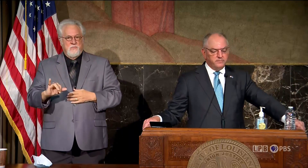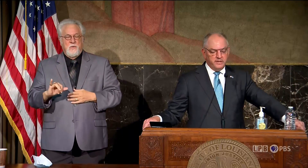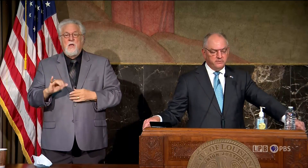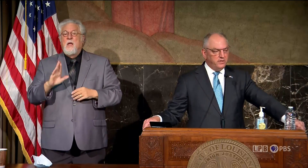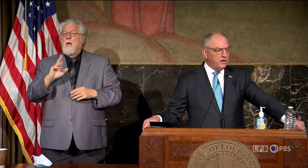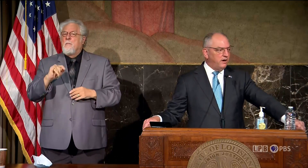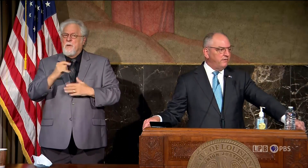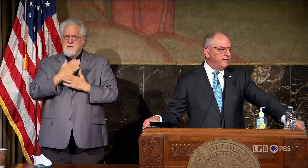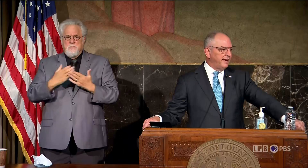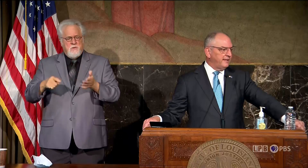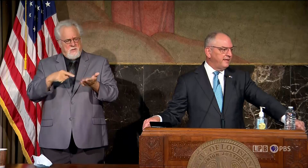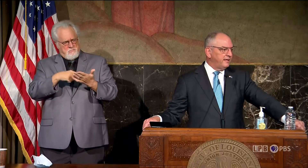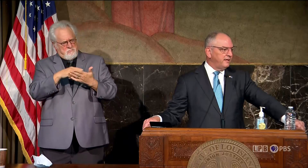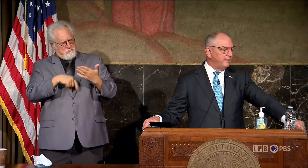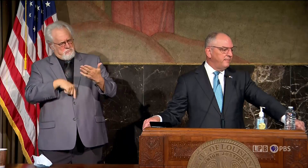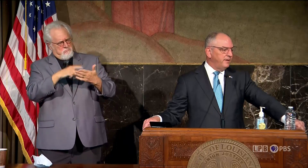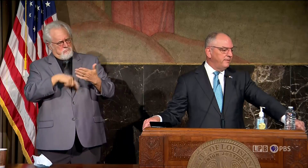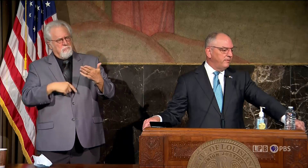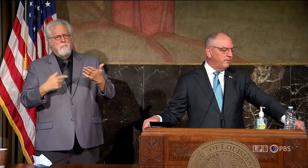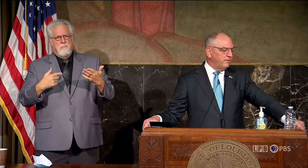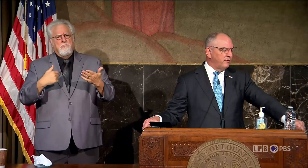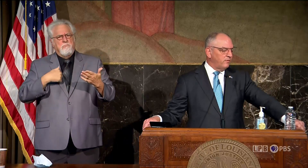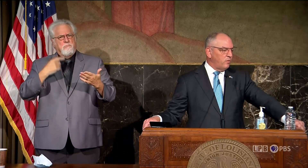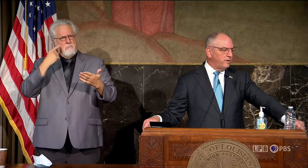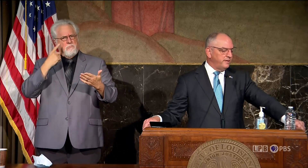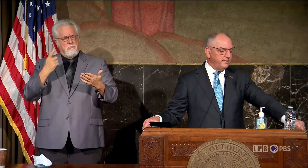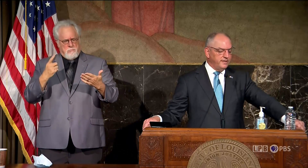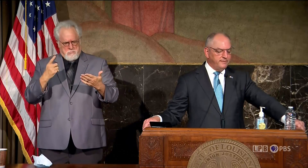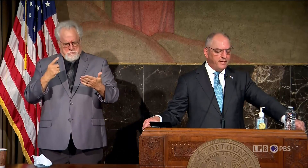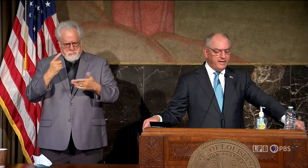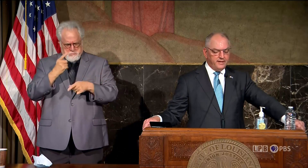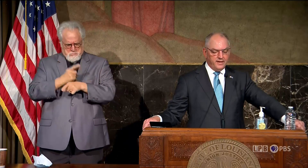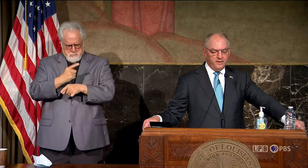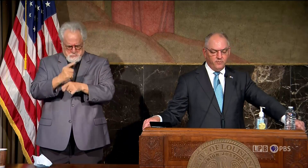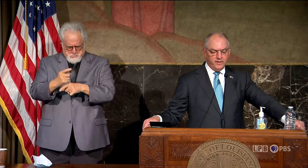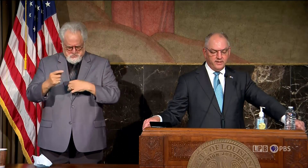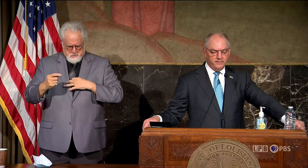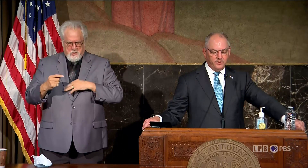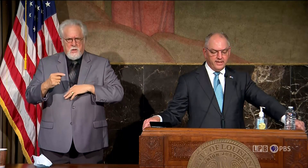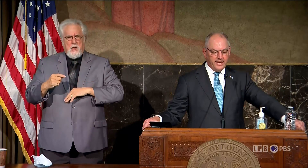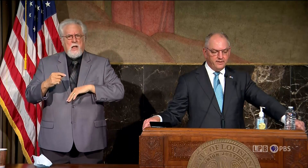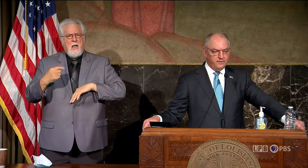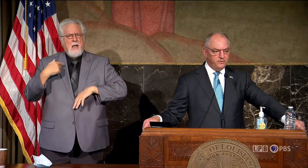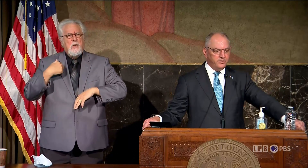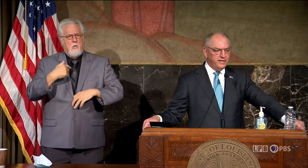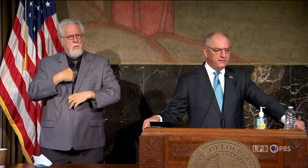there are some things in the call that I think are warranted,